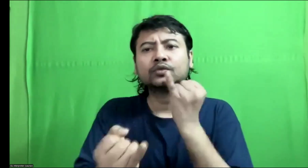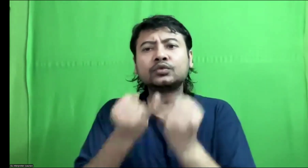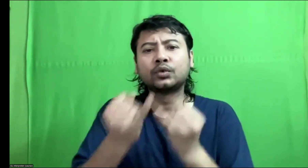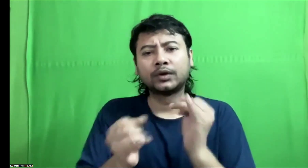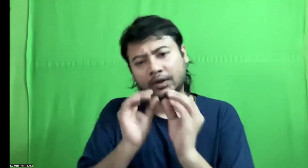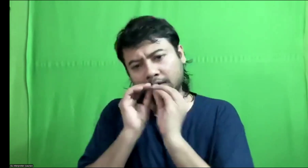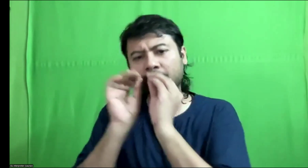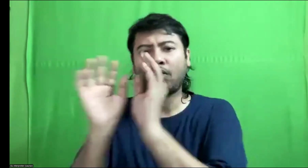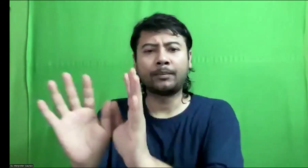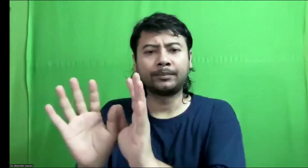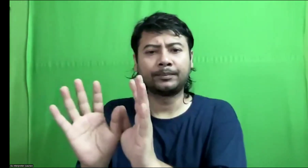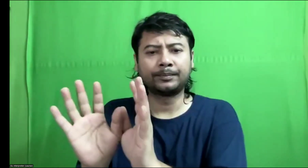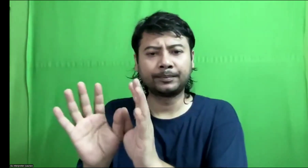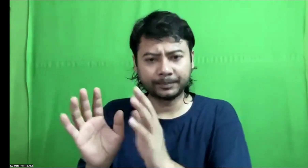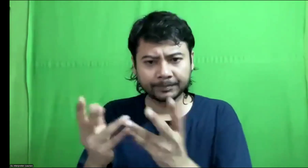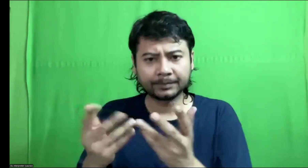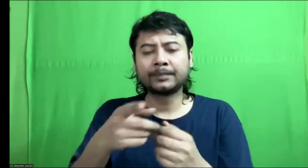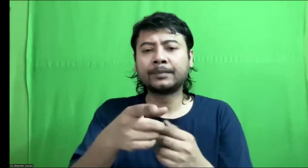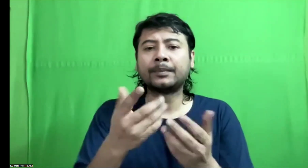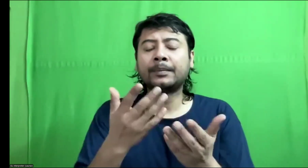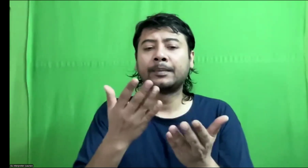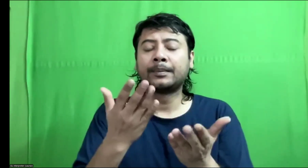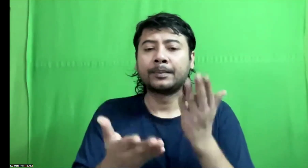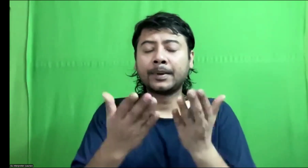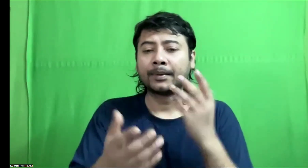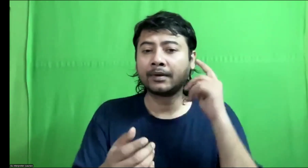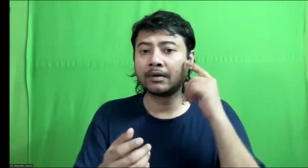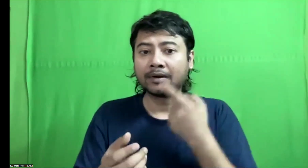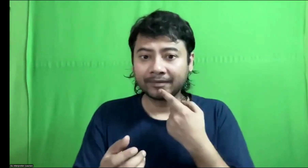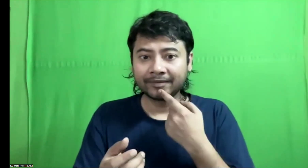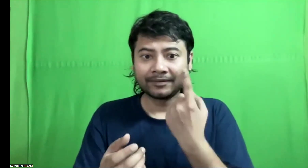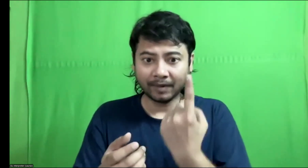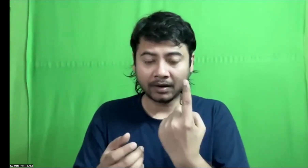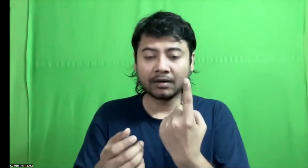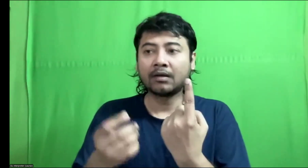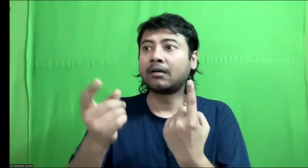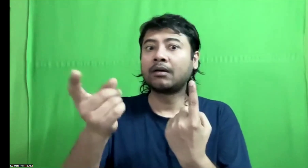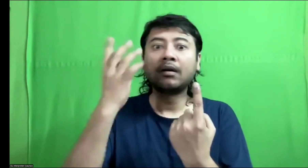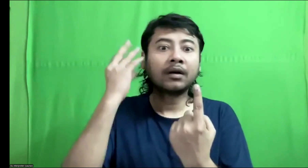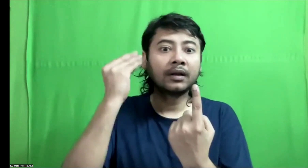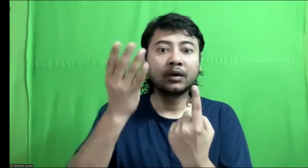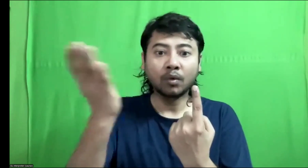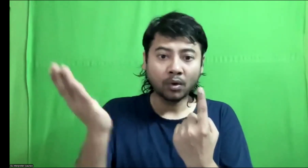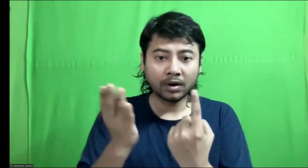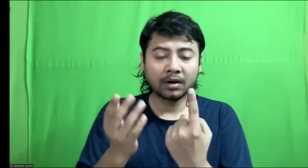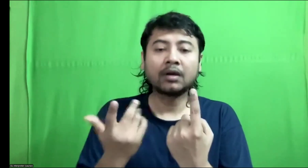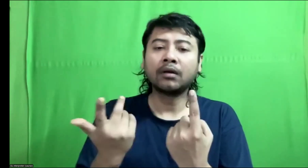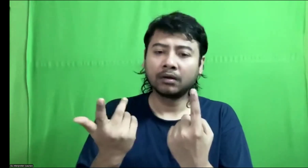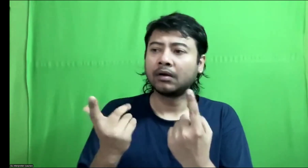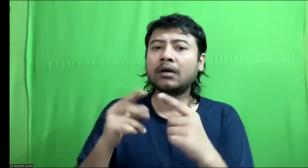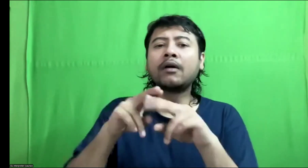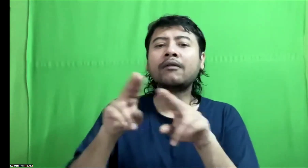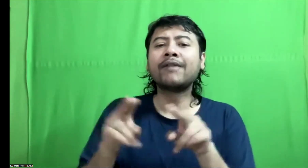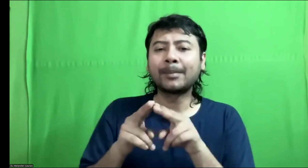all are not deaf and some people are hearing, then you can take help of your family member and you can tell them to tell a short